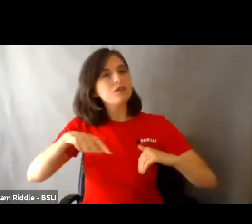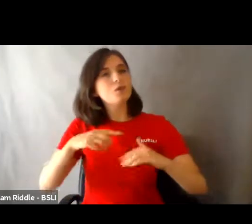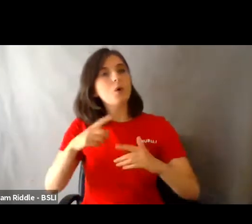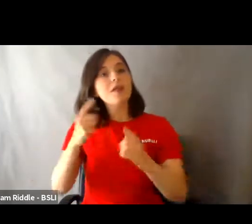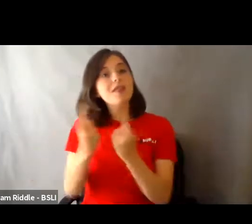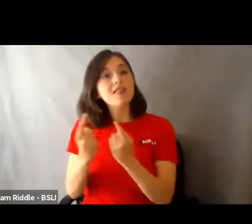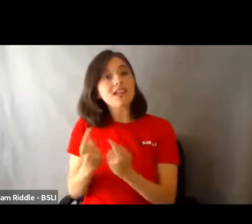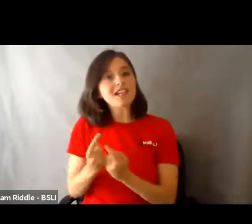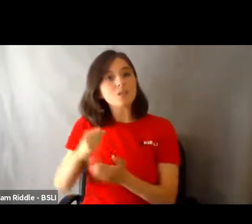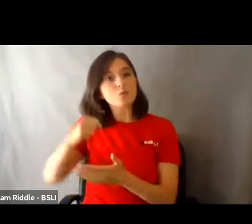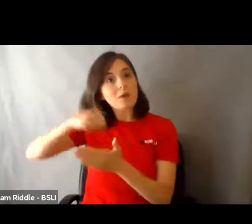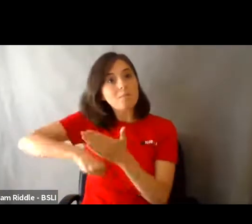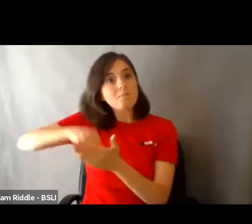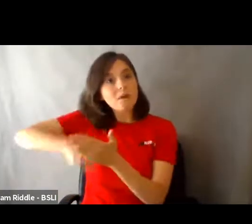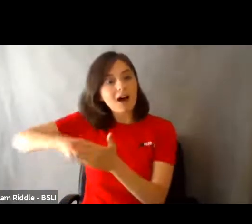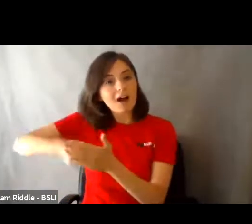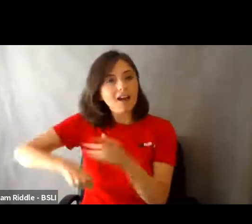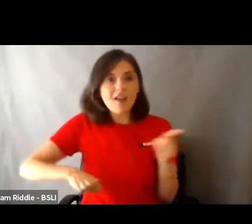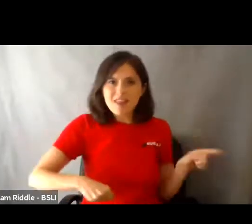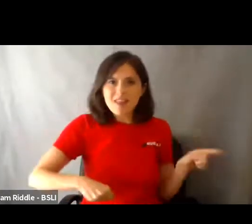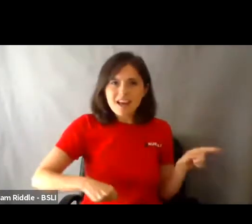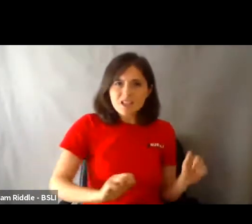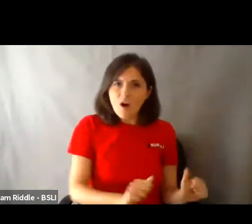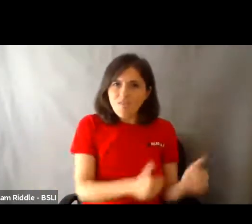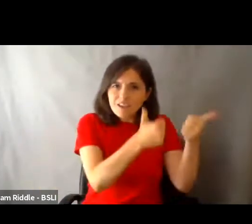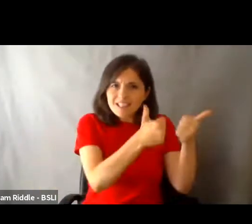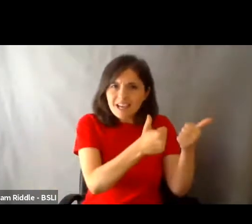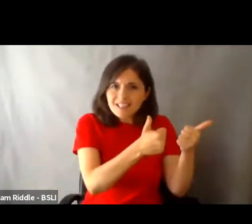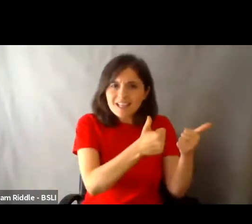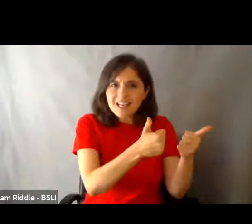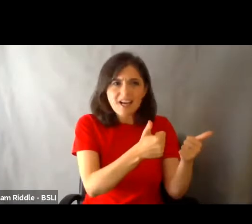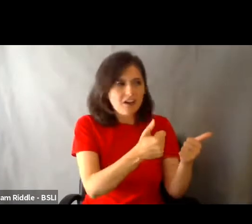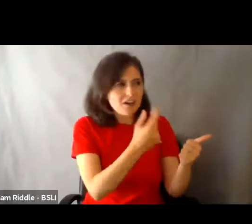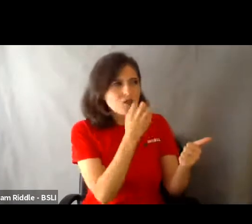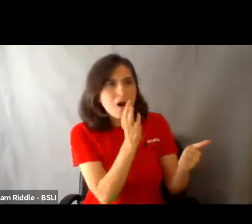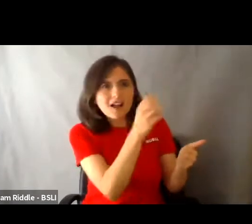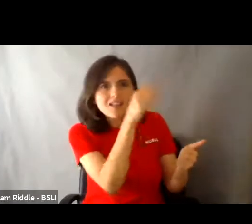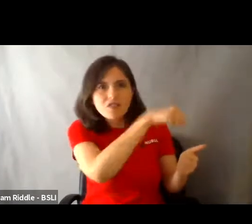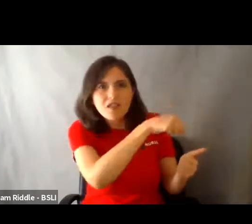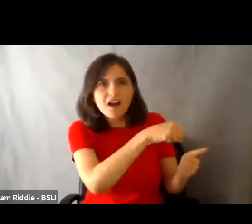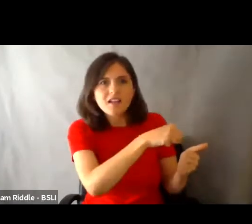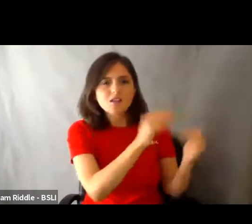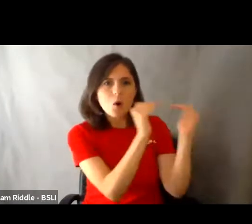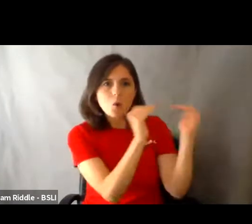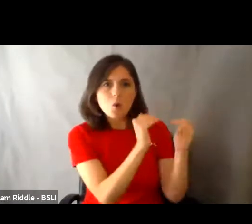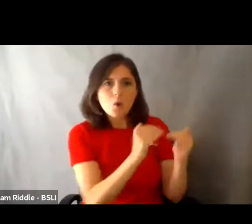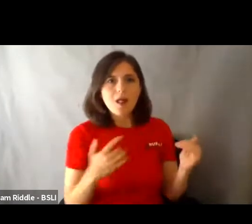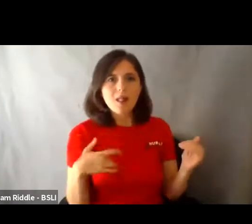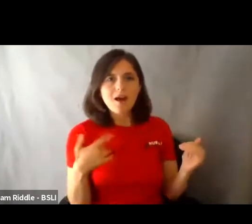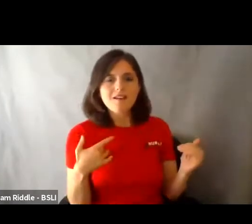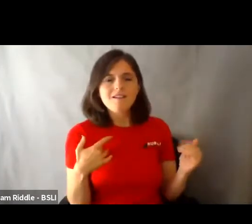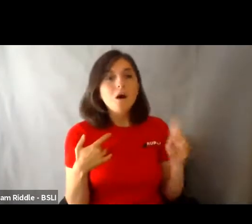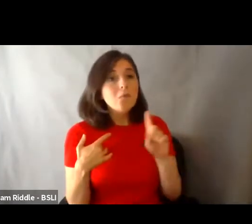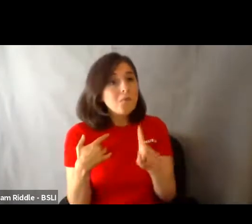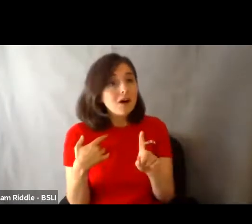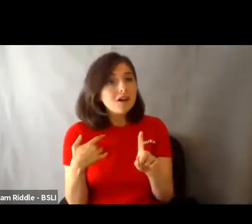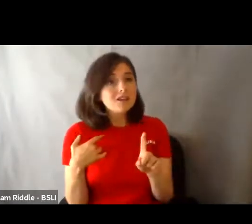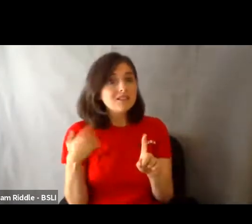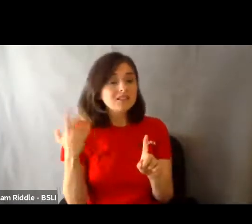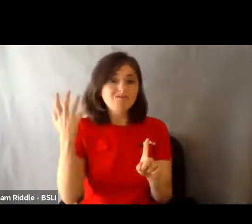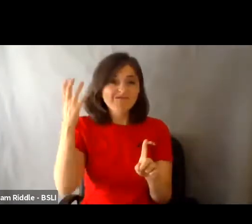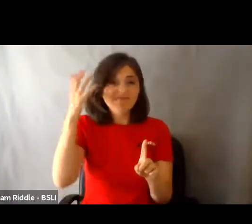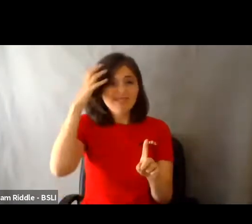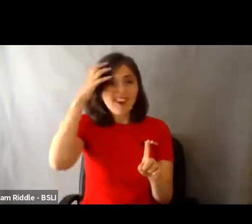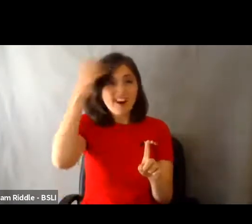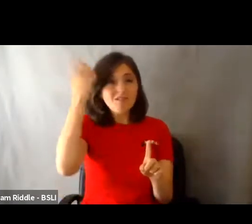brilliant demand that fulfills those sort of goals could come under threat. I mean, I'll just refer back to something